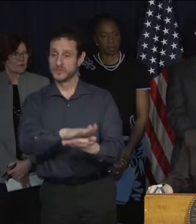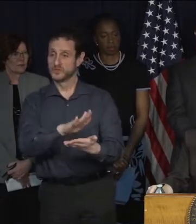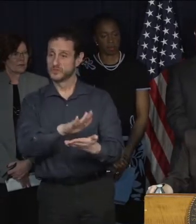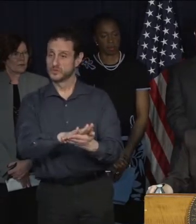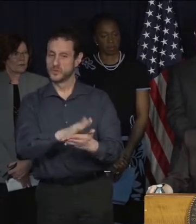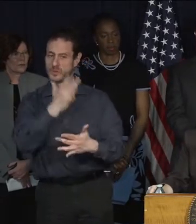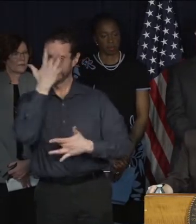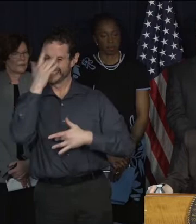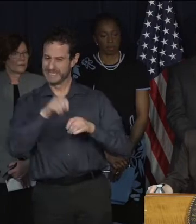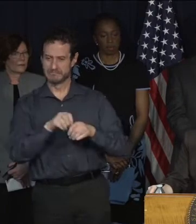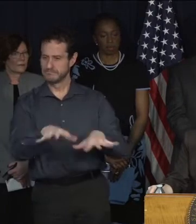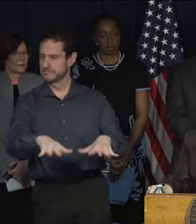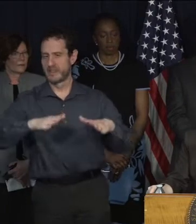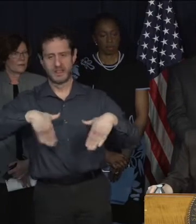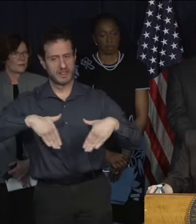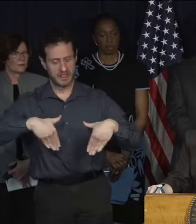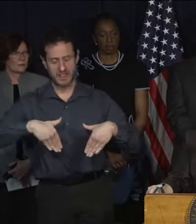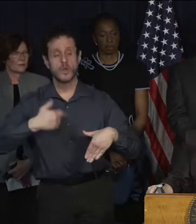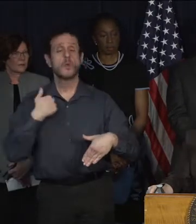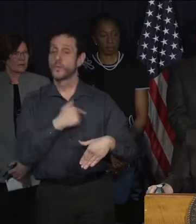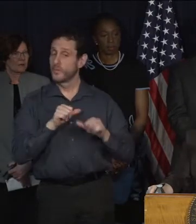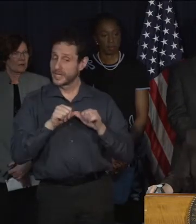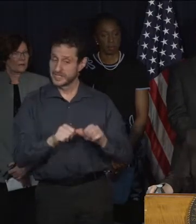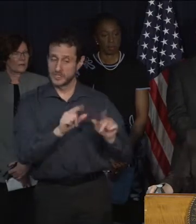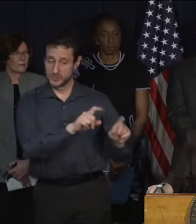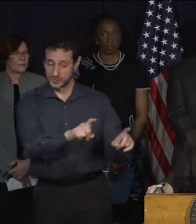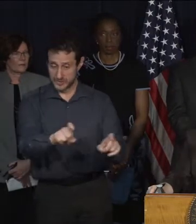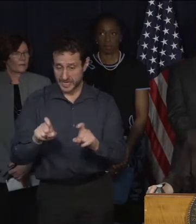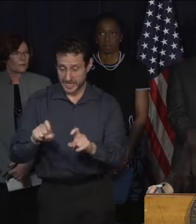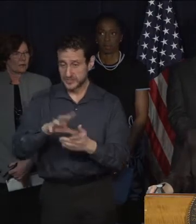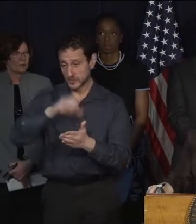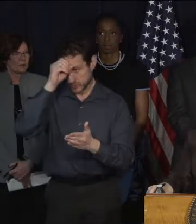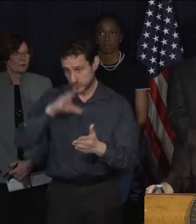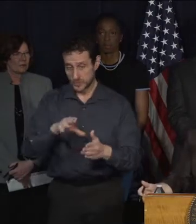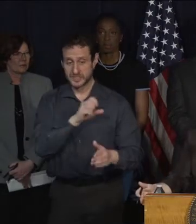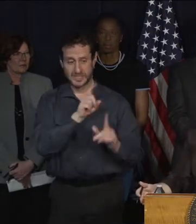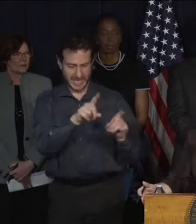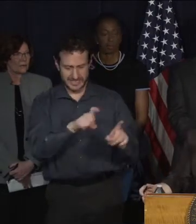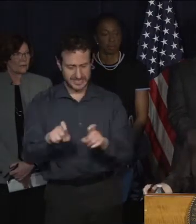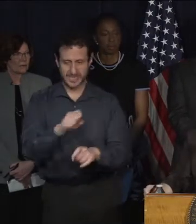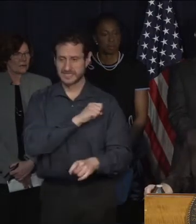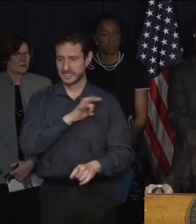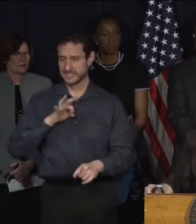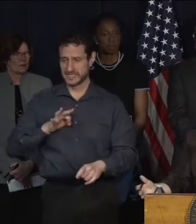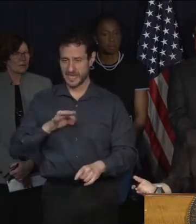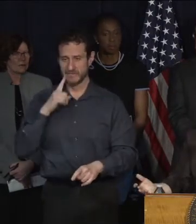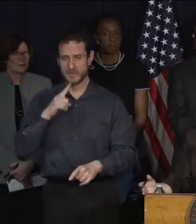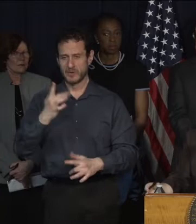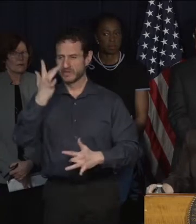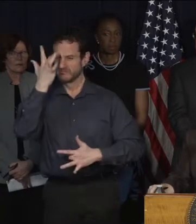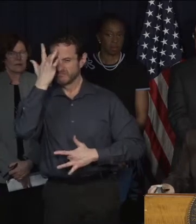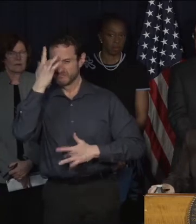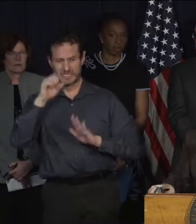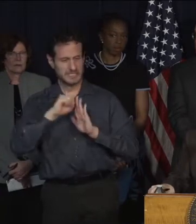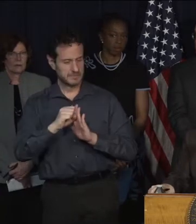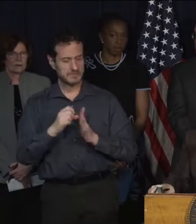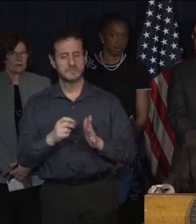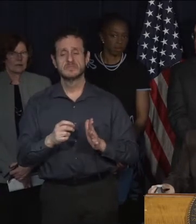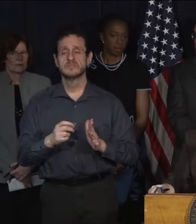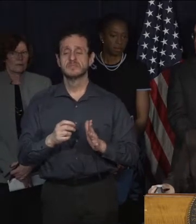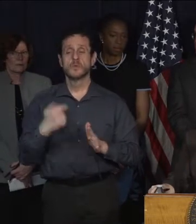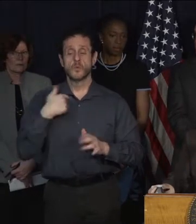Testing is ongoing of students and staff who have shown symptoms. That's a protocol that's guided by the scientific